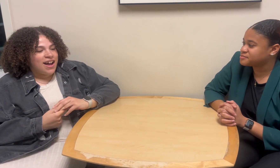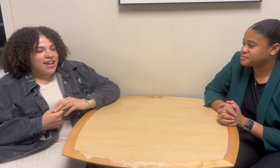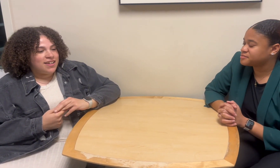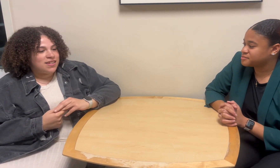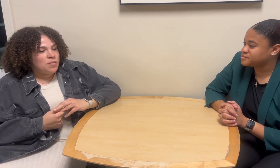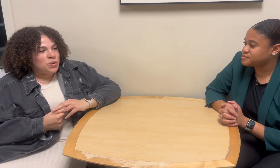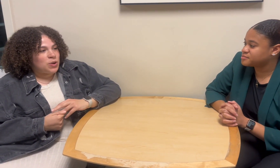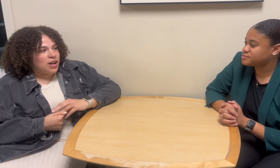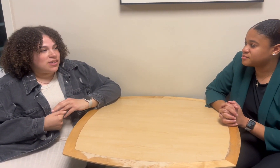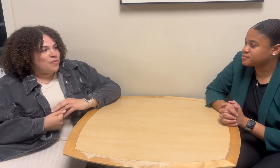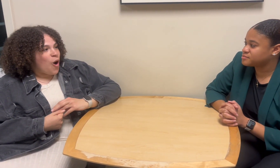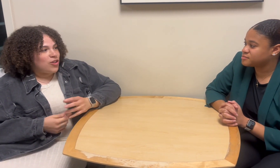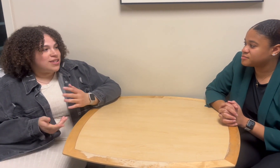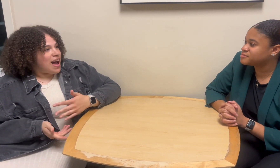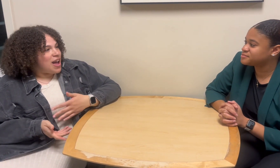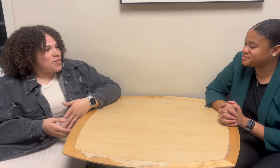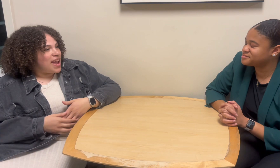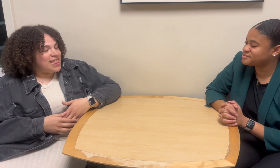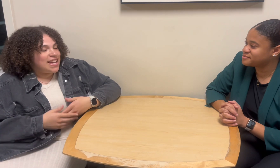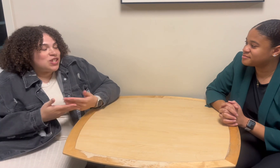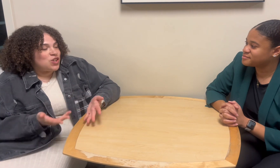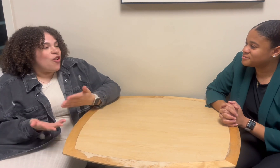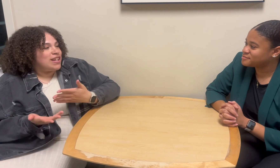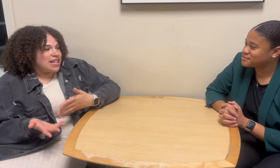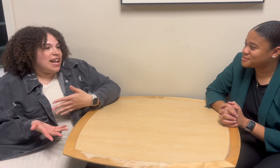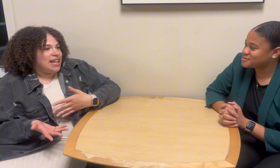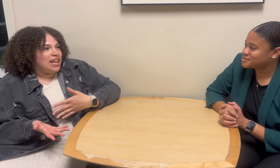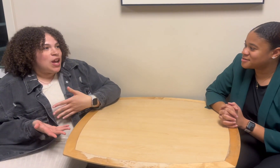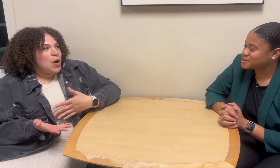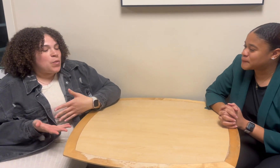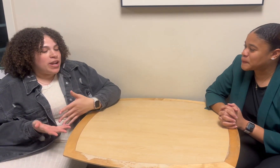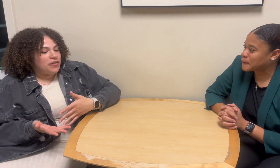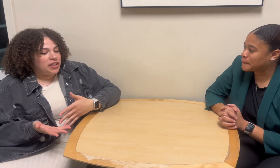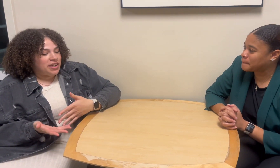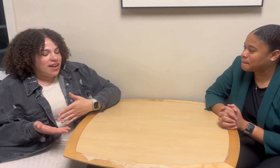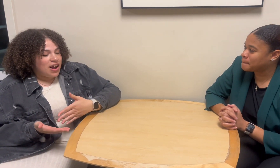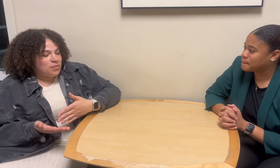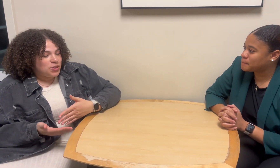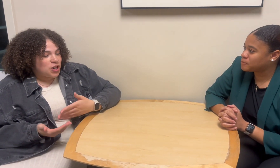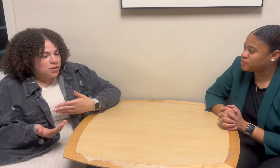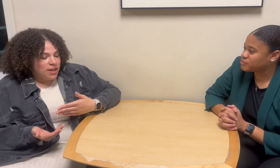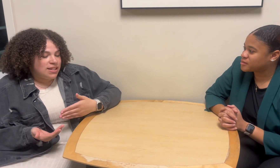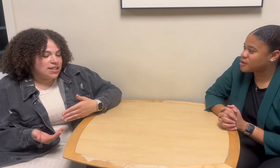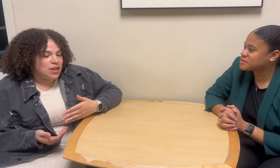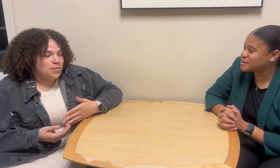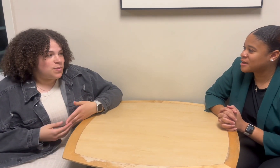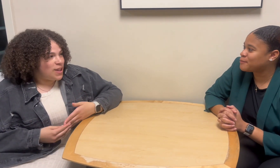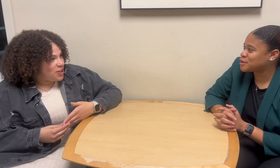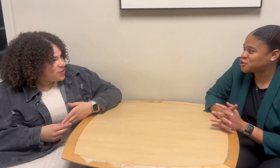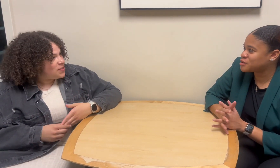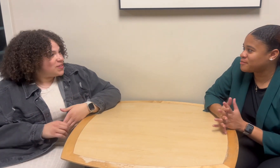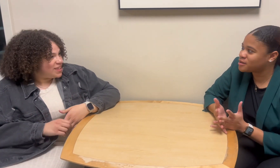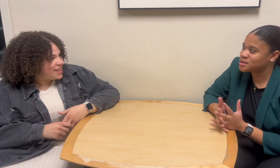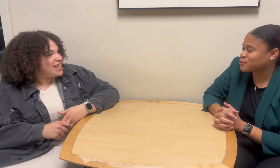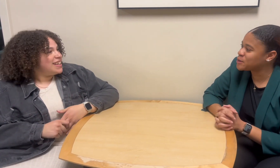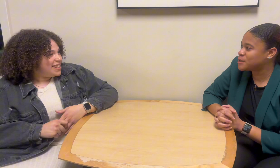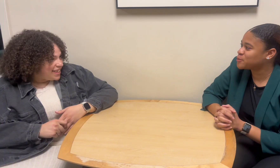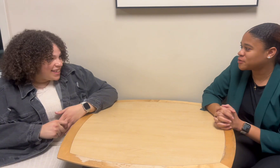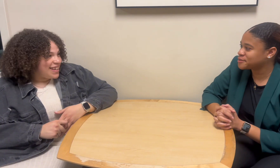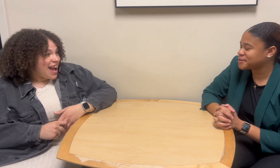I stumble across them all the time, and they get so excited whenever you start speaking to them. I was like, yeah, I bet you have met like some great people. Yeah, I